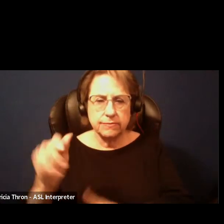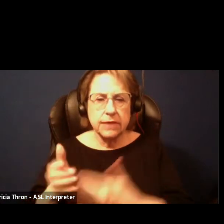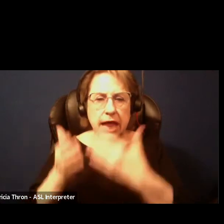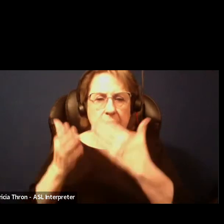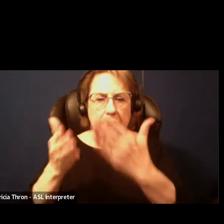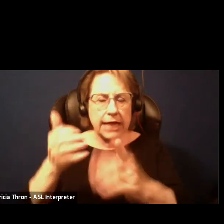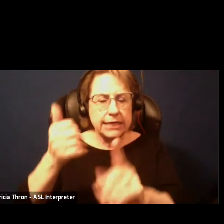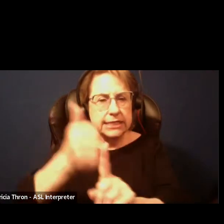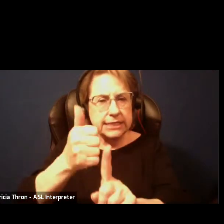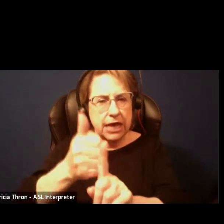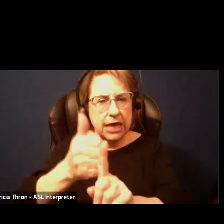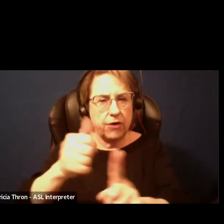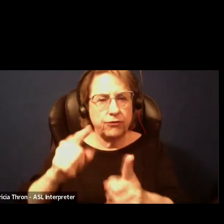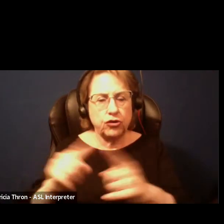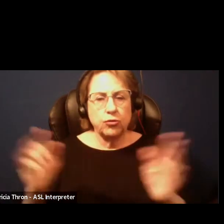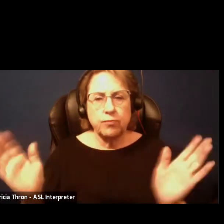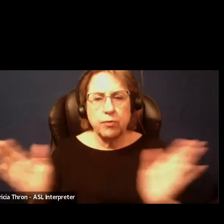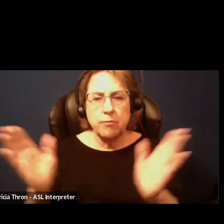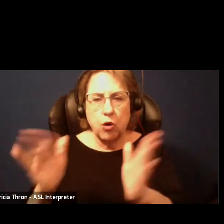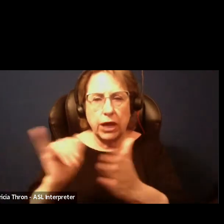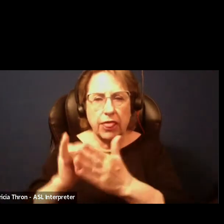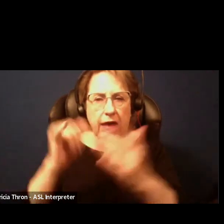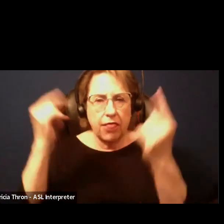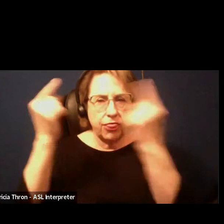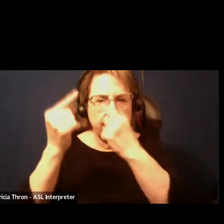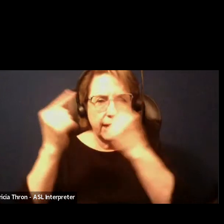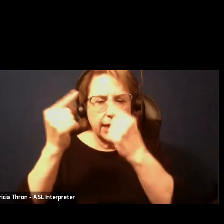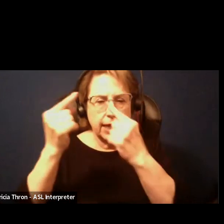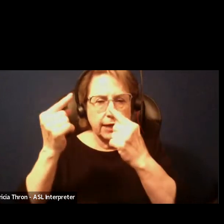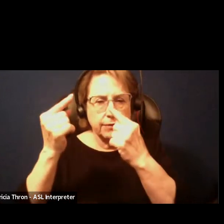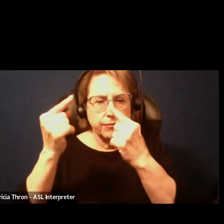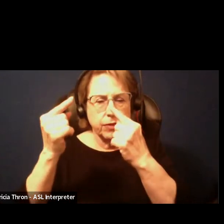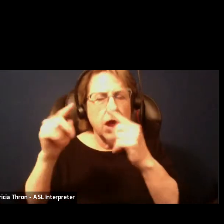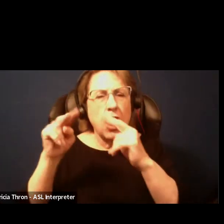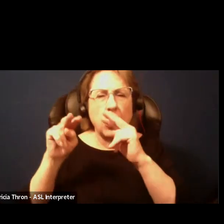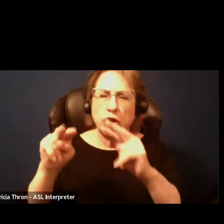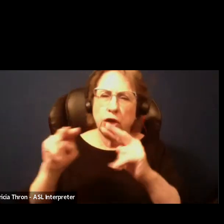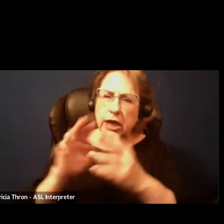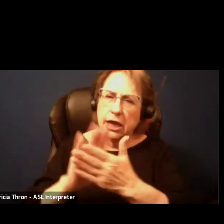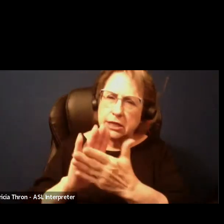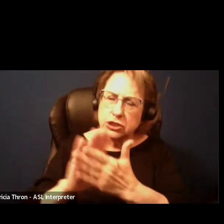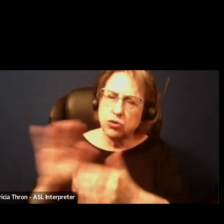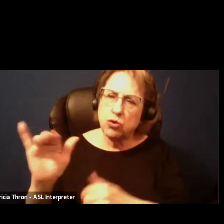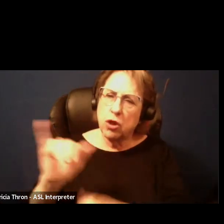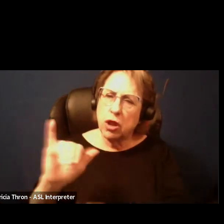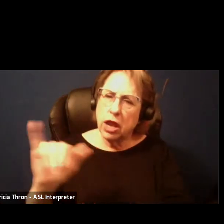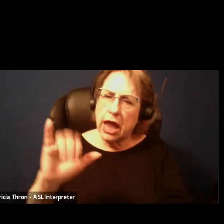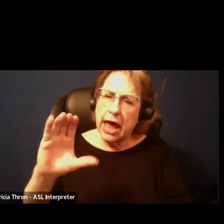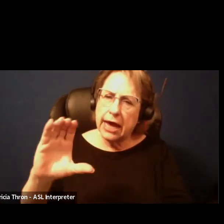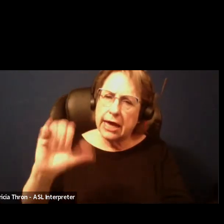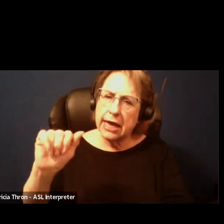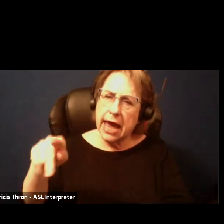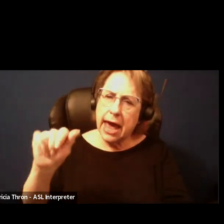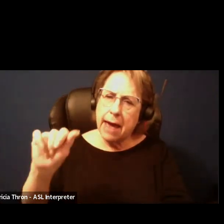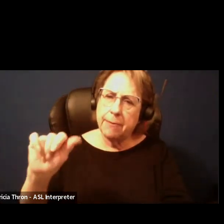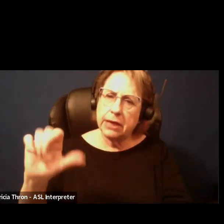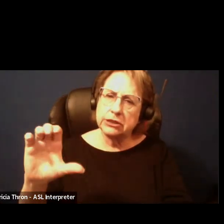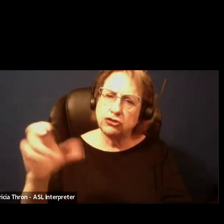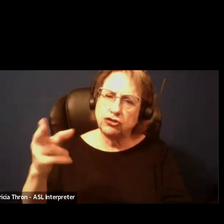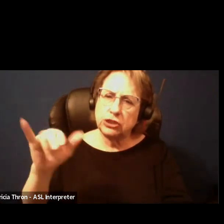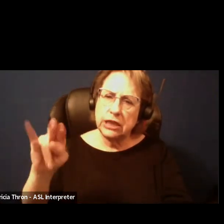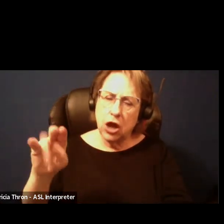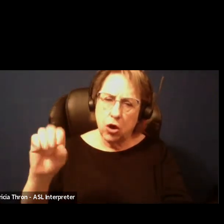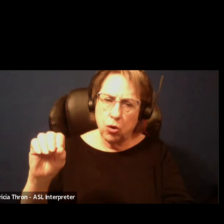to promoting that thinking around looking at a school like Cappuccino, or maybe even specific programs